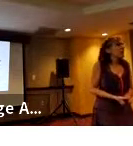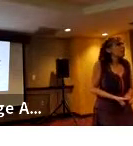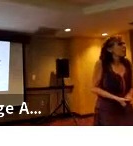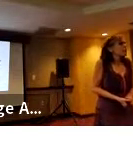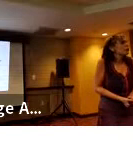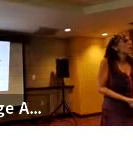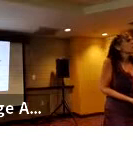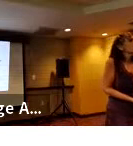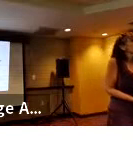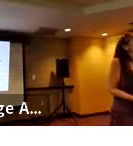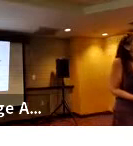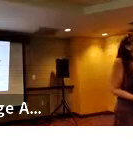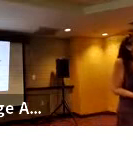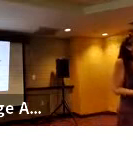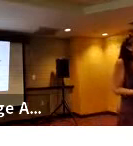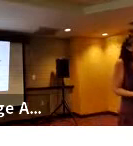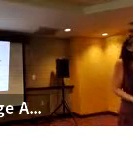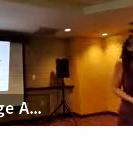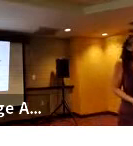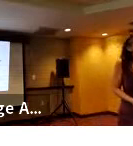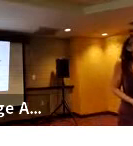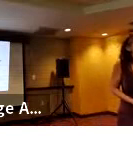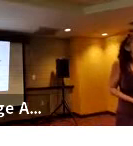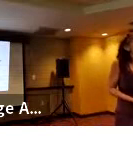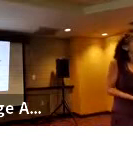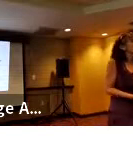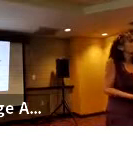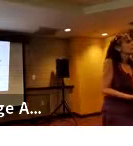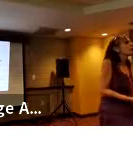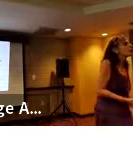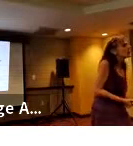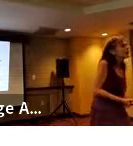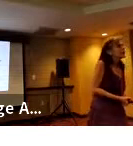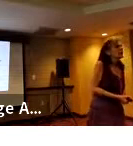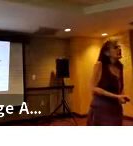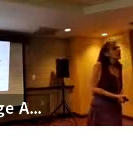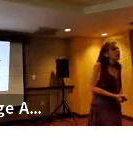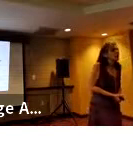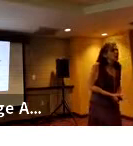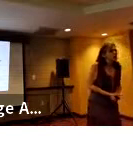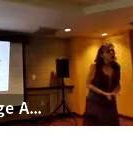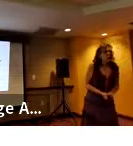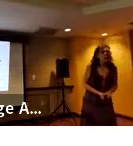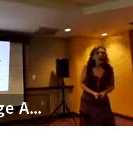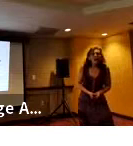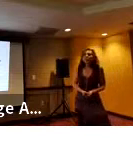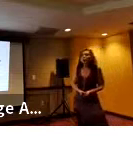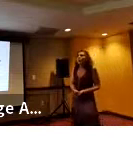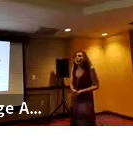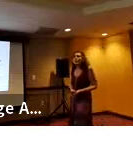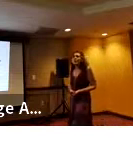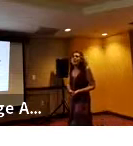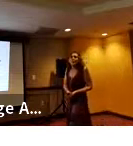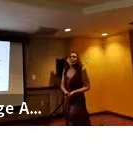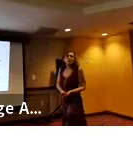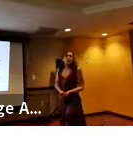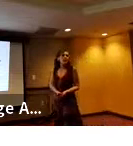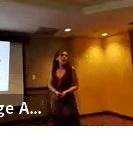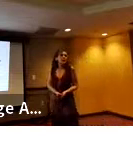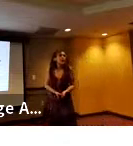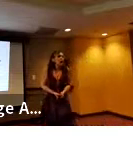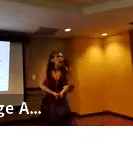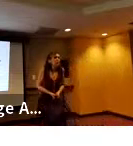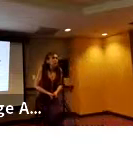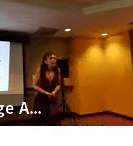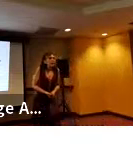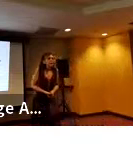what might be appropriate in one place is not going to be appropriate in another. Having an awareness of this is